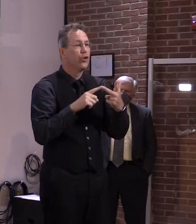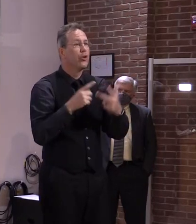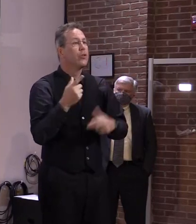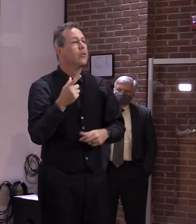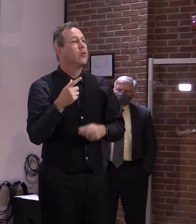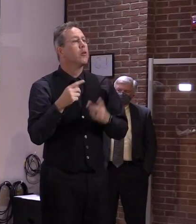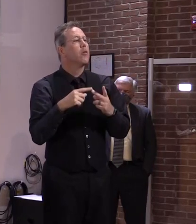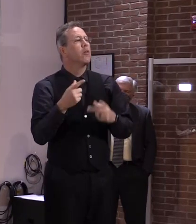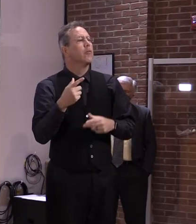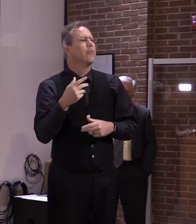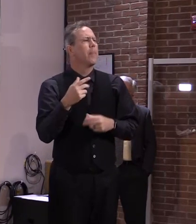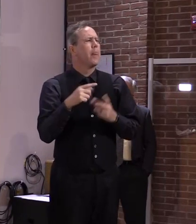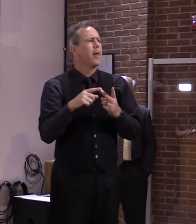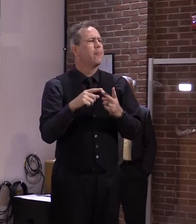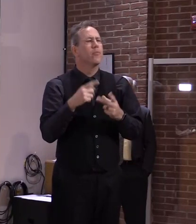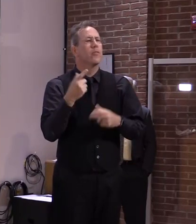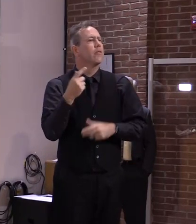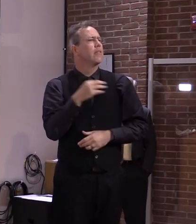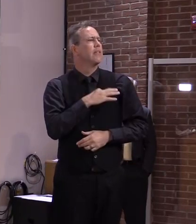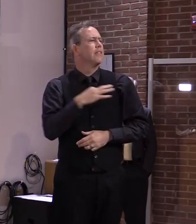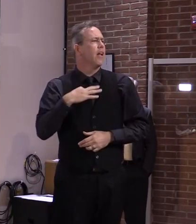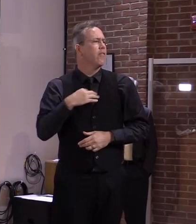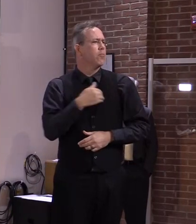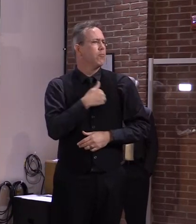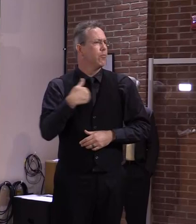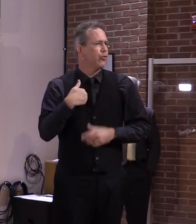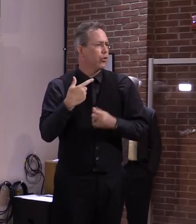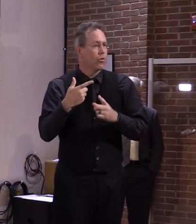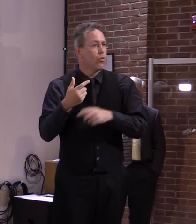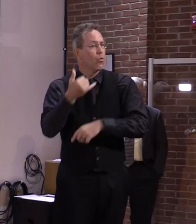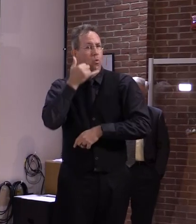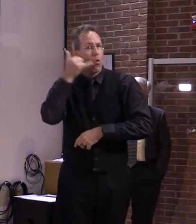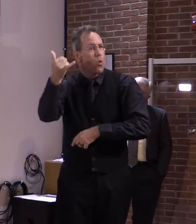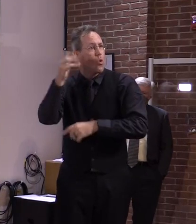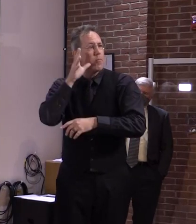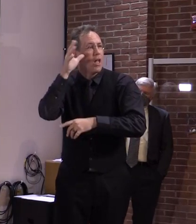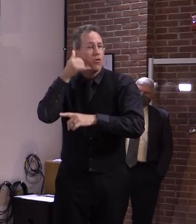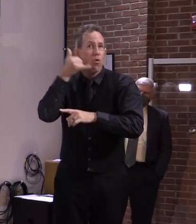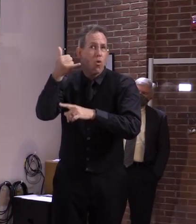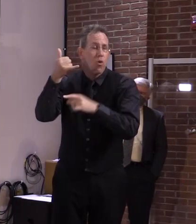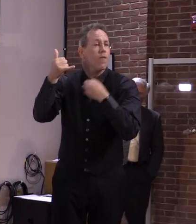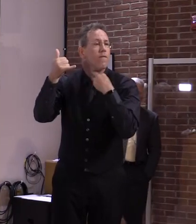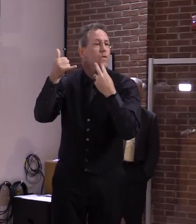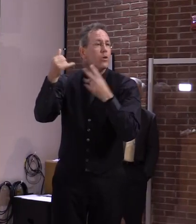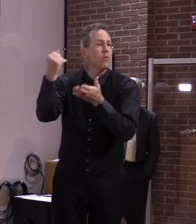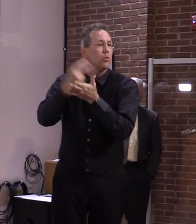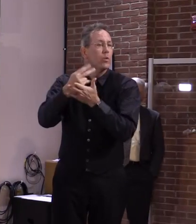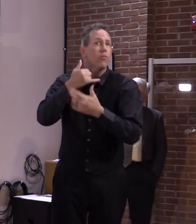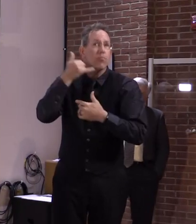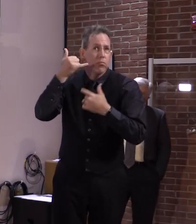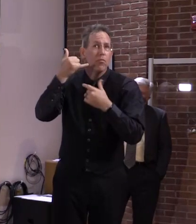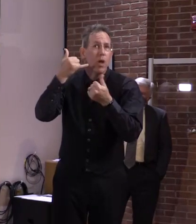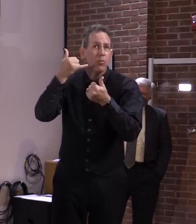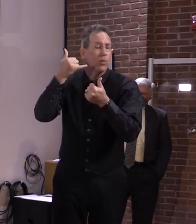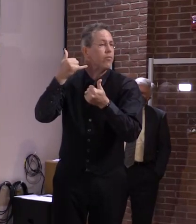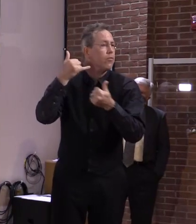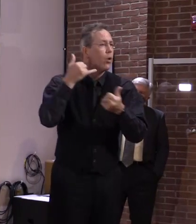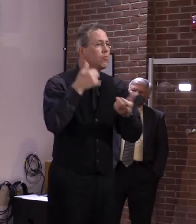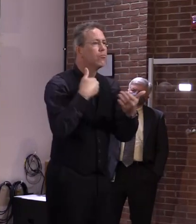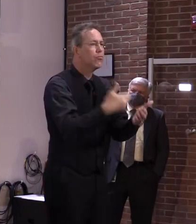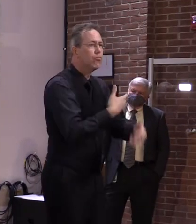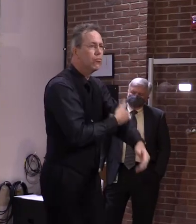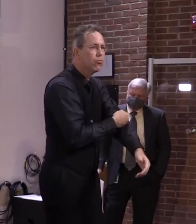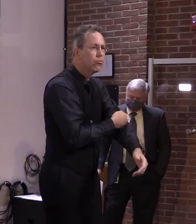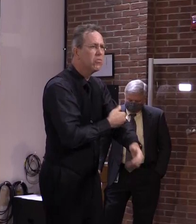call a parent on the phone and talk to you and document your consent over the phone. I strongly encourage parents to have their children